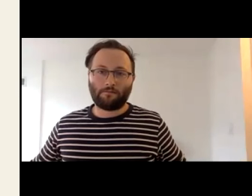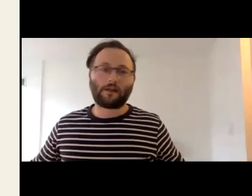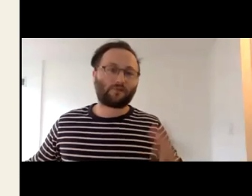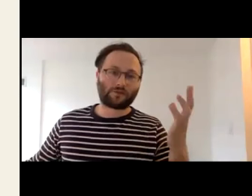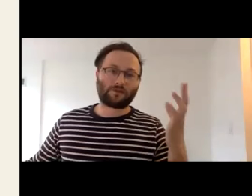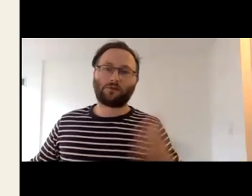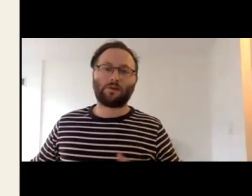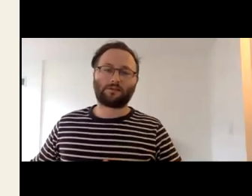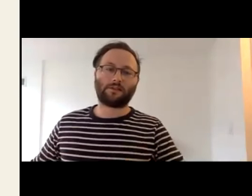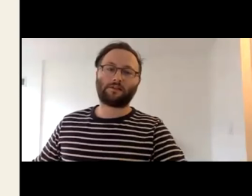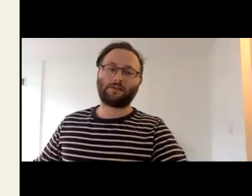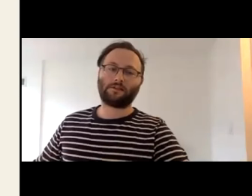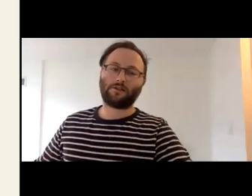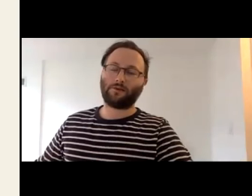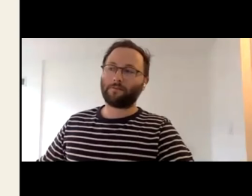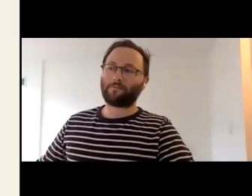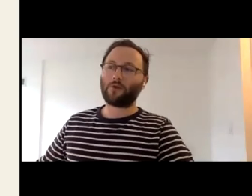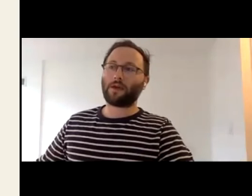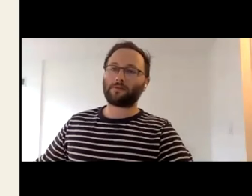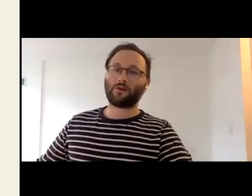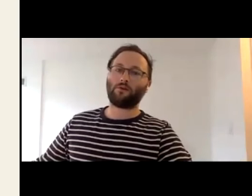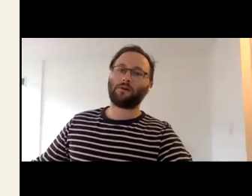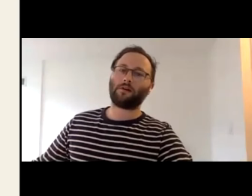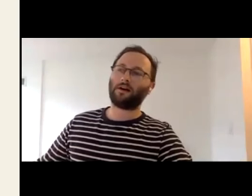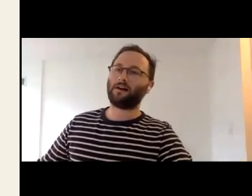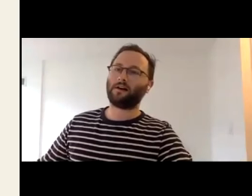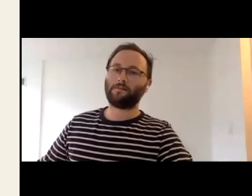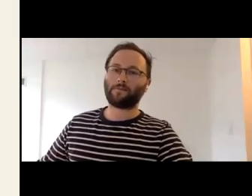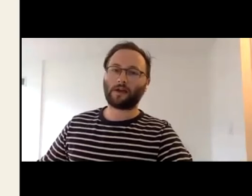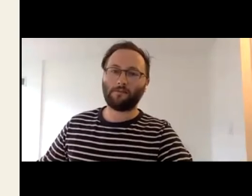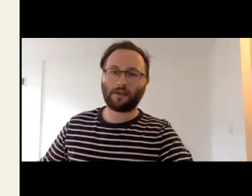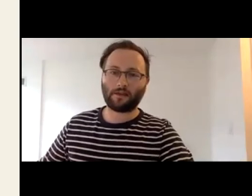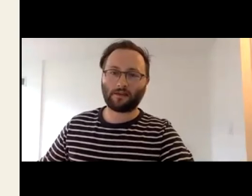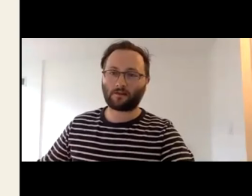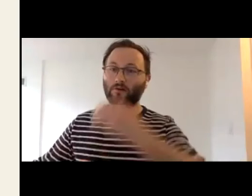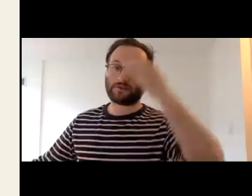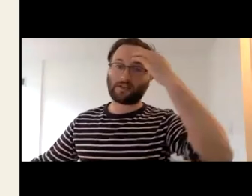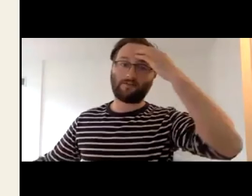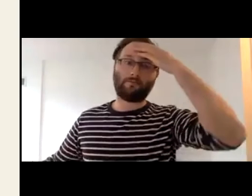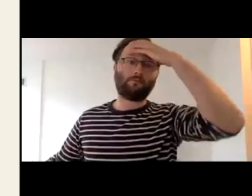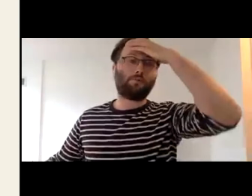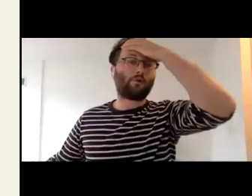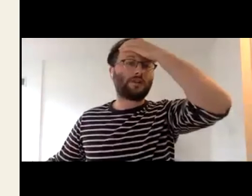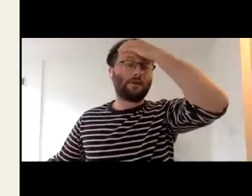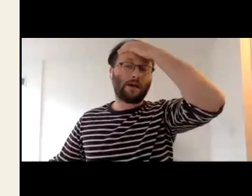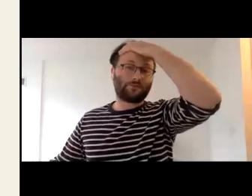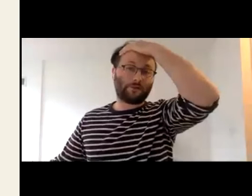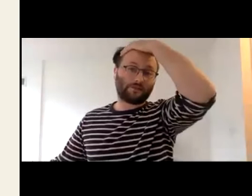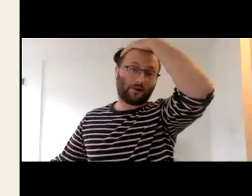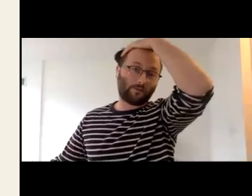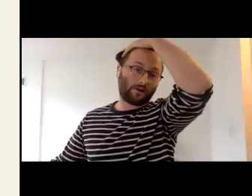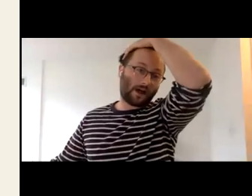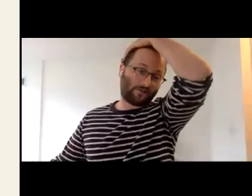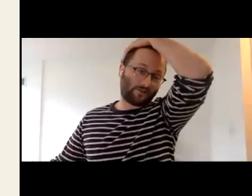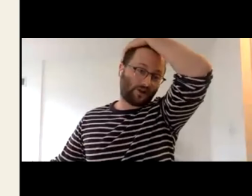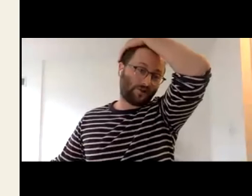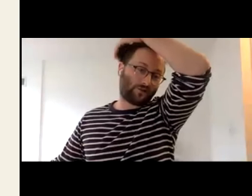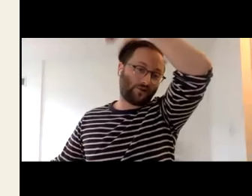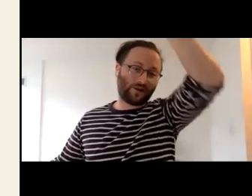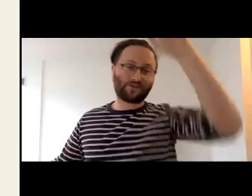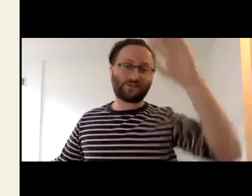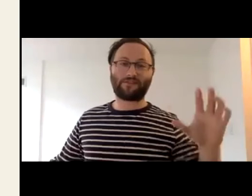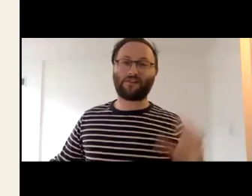But of course, there's still ways to do it. Okay, so I'm making cardinal sin of poor time management, so I'm going to have to try